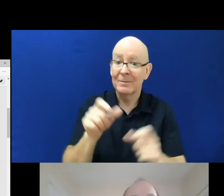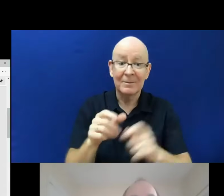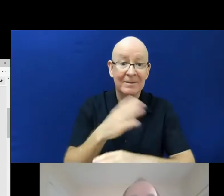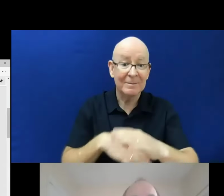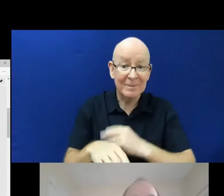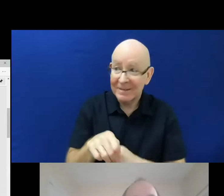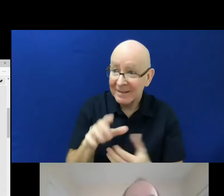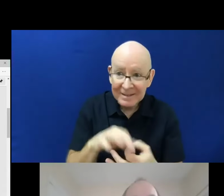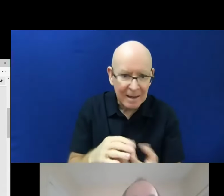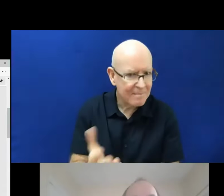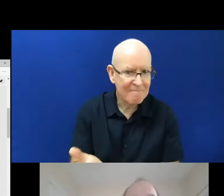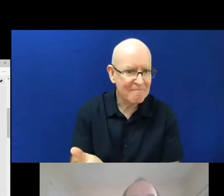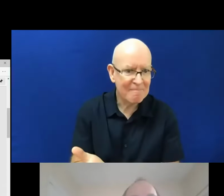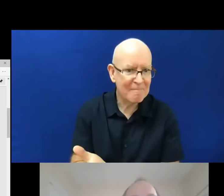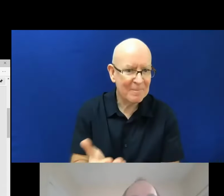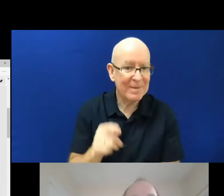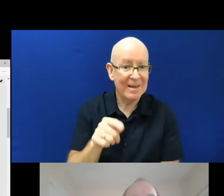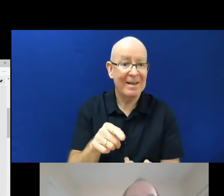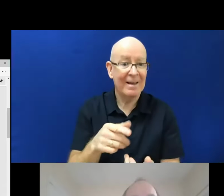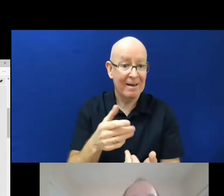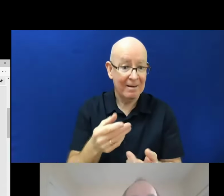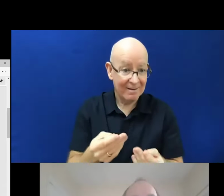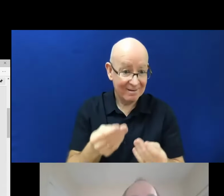housing speak to one another.